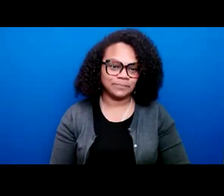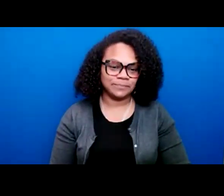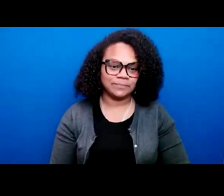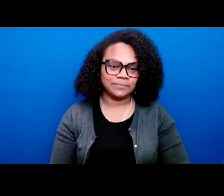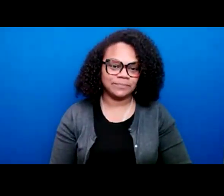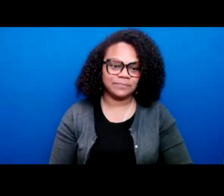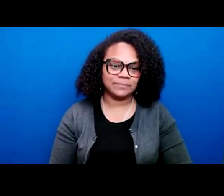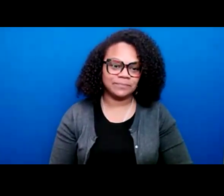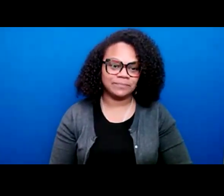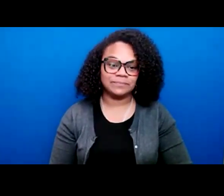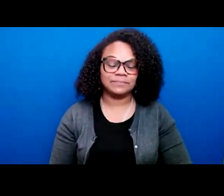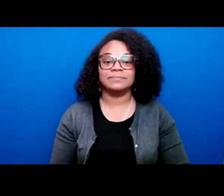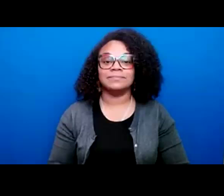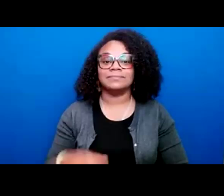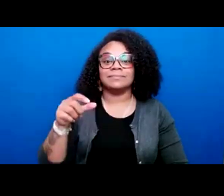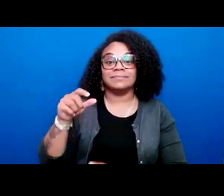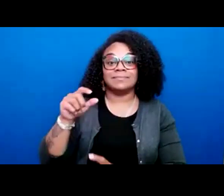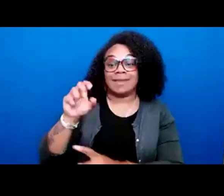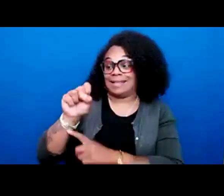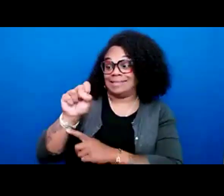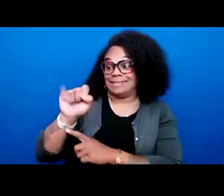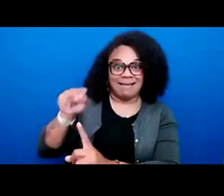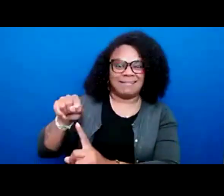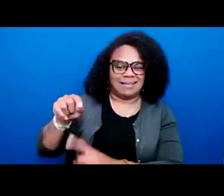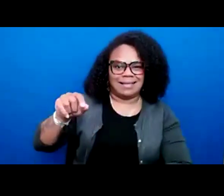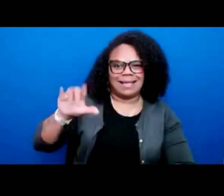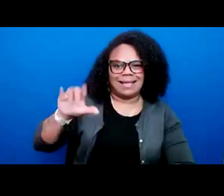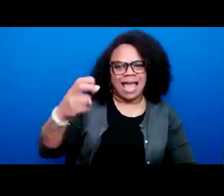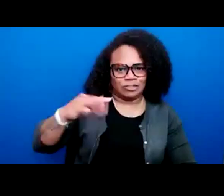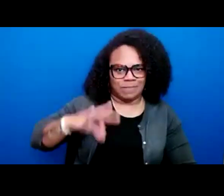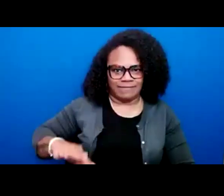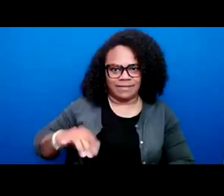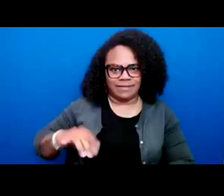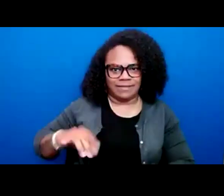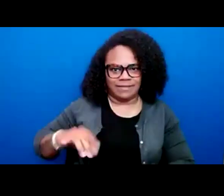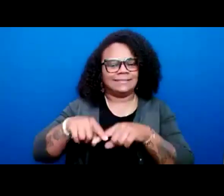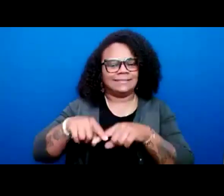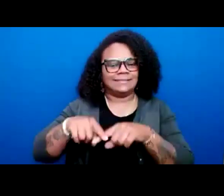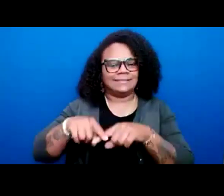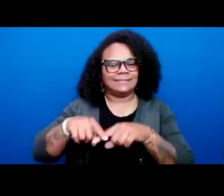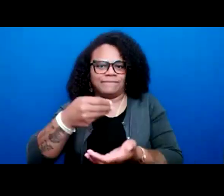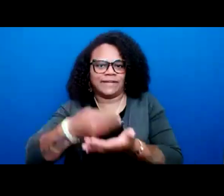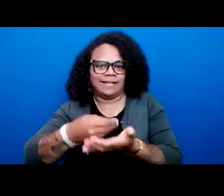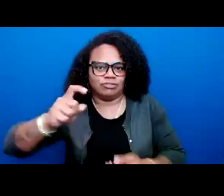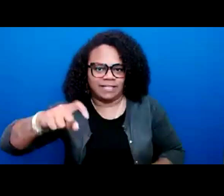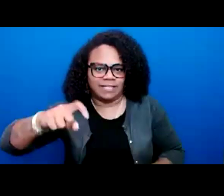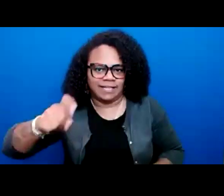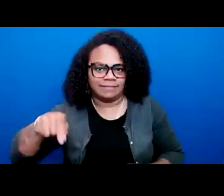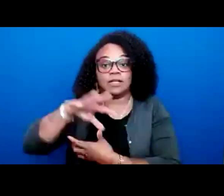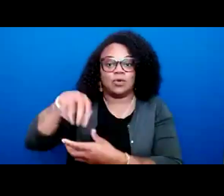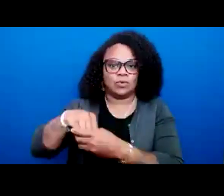So this is a cash benefit that's based on financial need, and it comes with a type of health insurance called